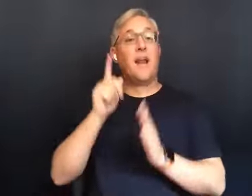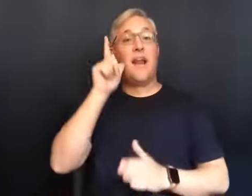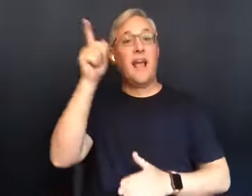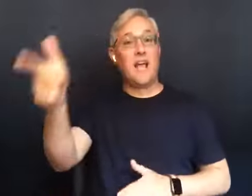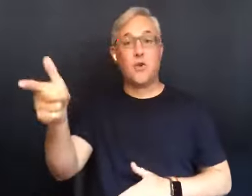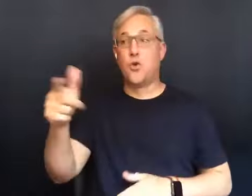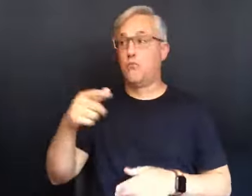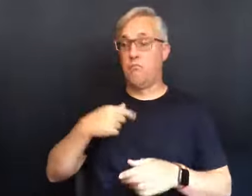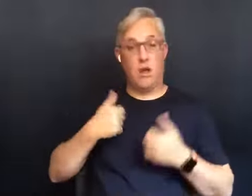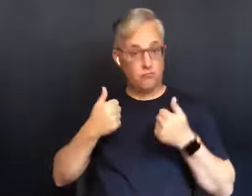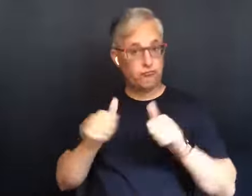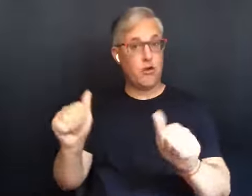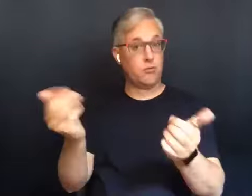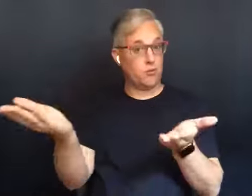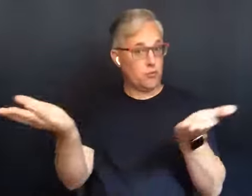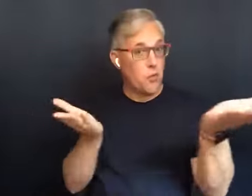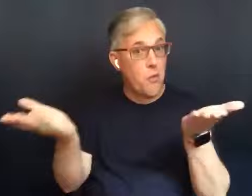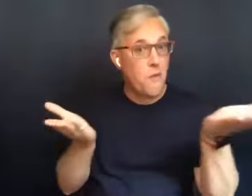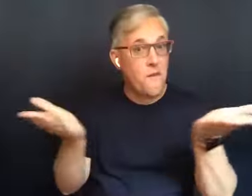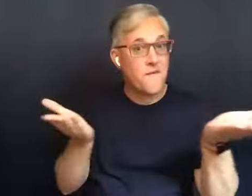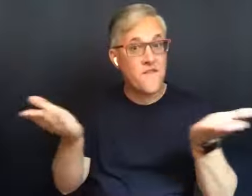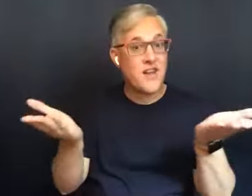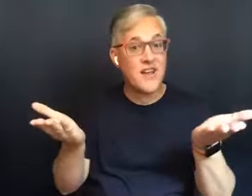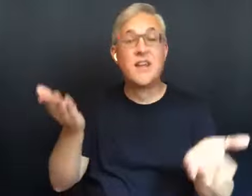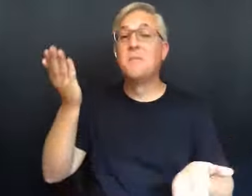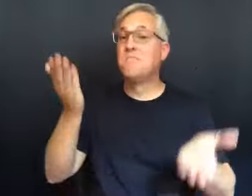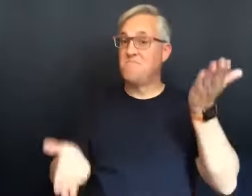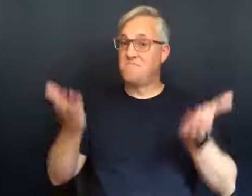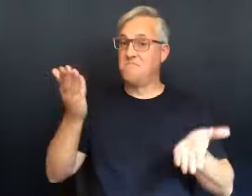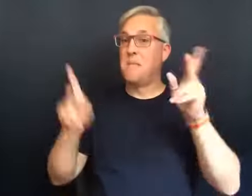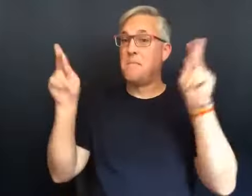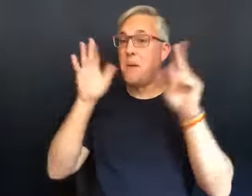later on in service, maybe not that particular issue, but later on in service,